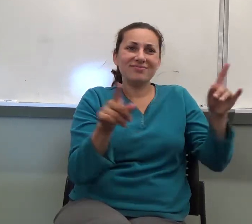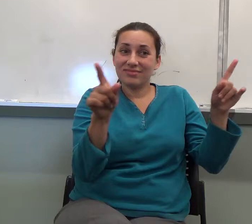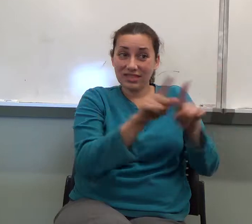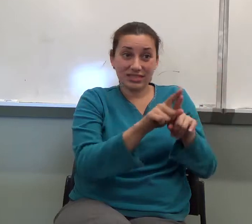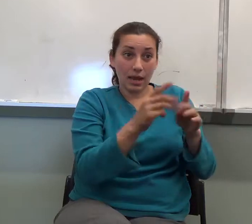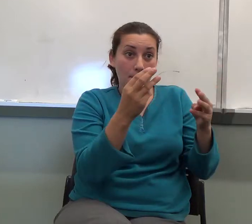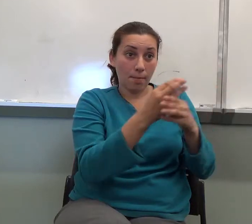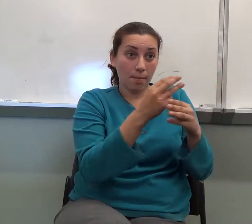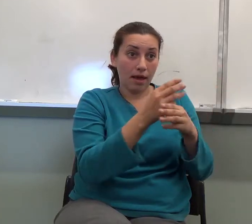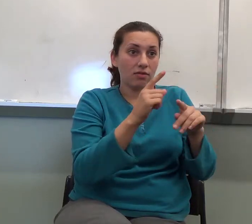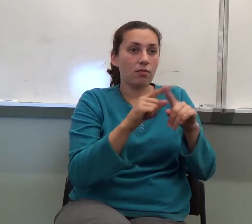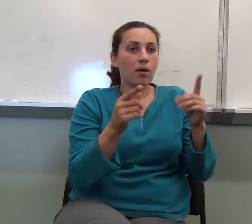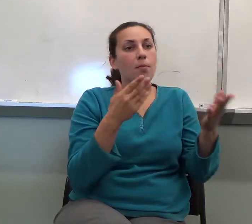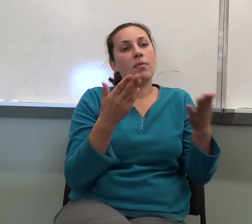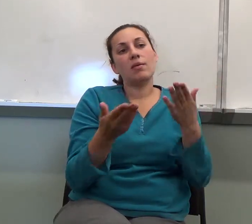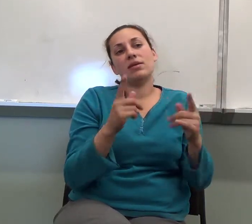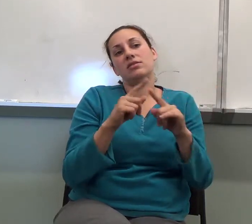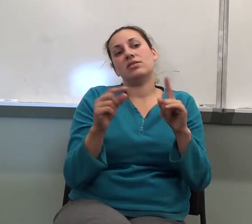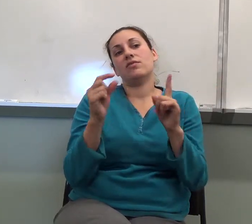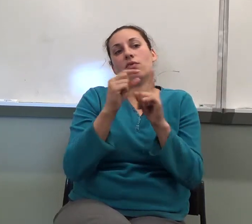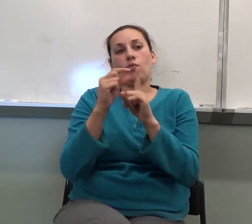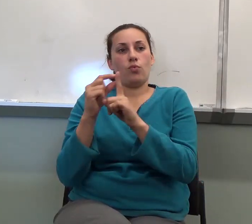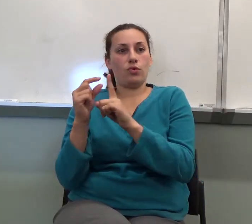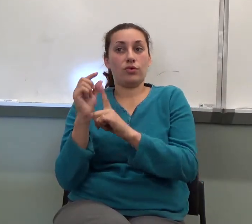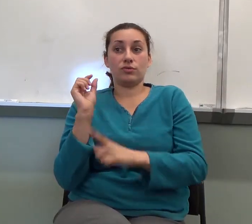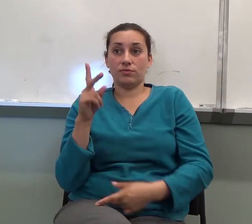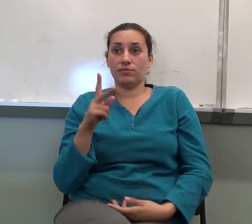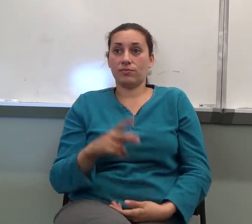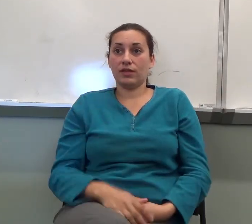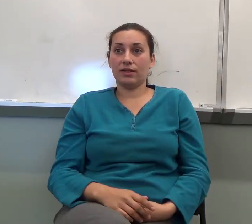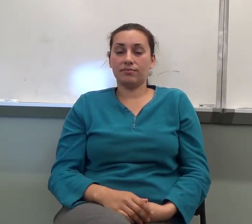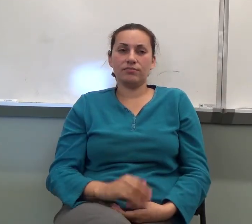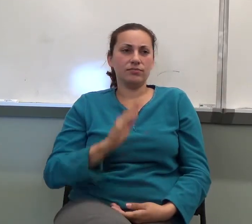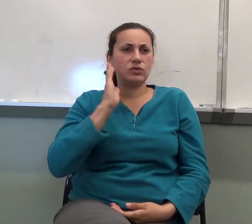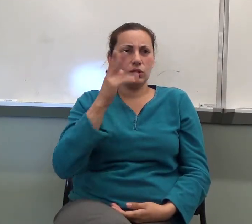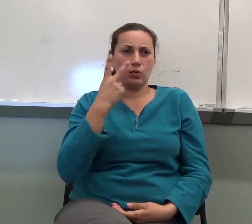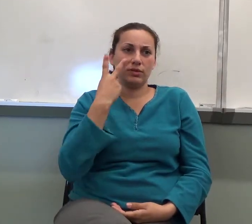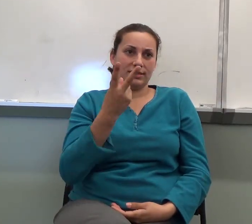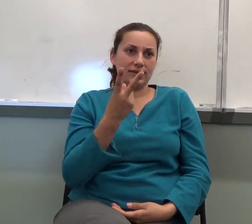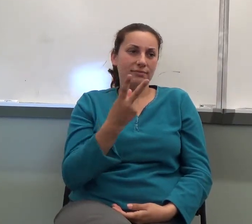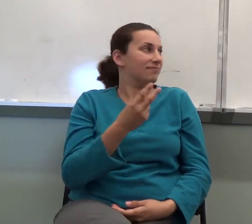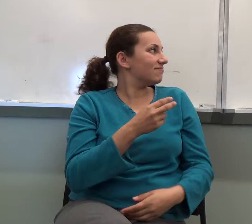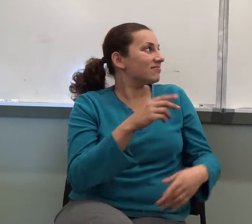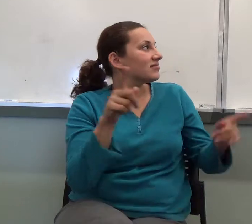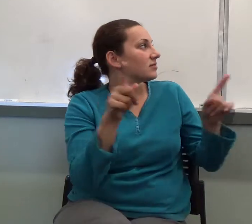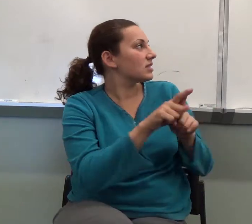the same. So let's do some of these, and you'll see we're just using the same thing over and over again.